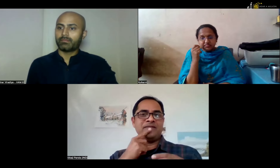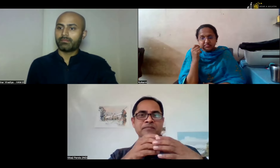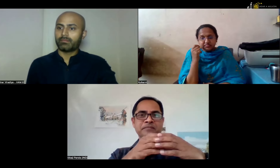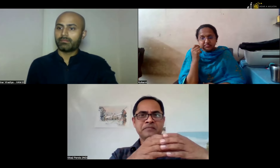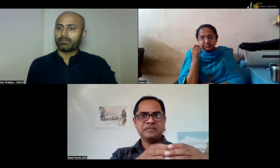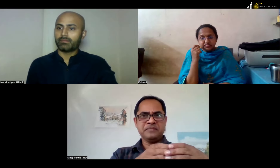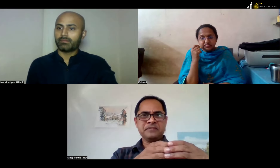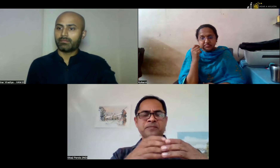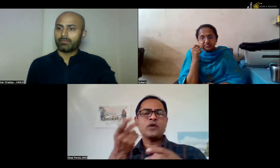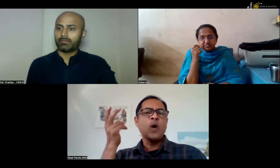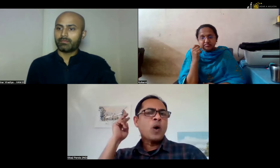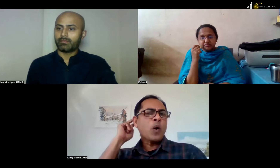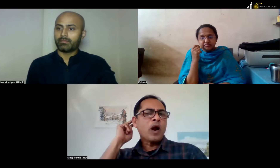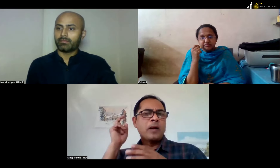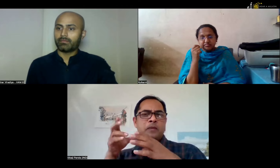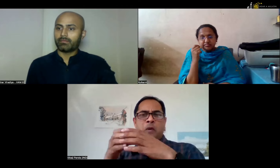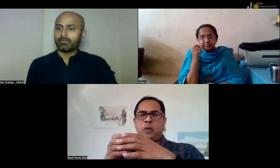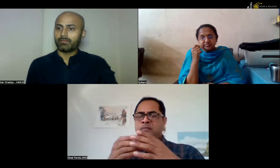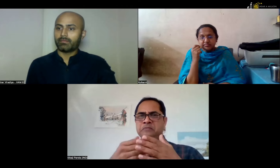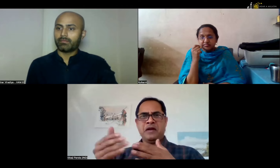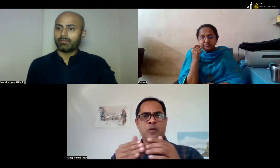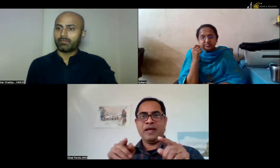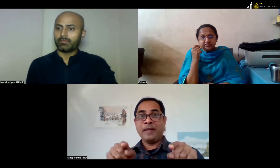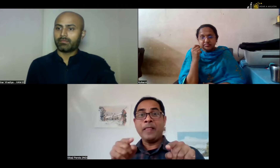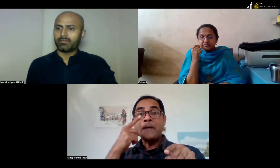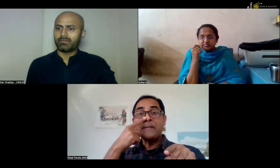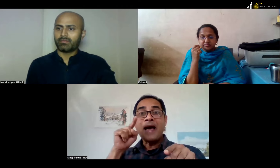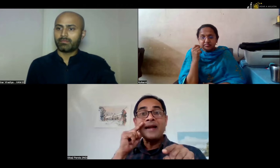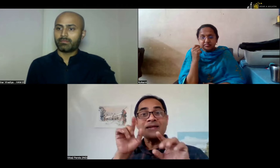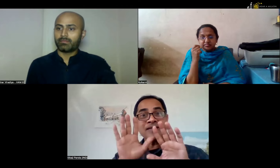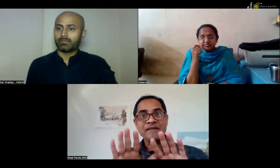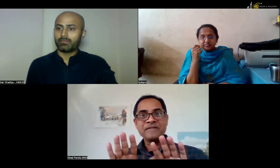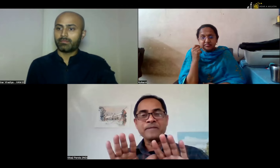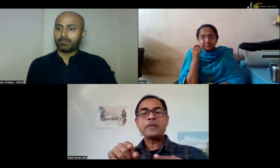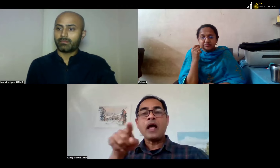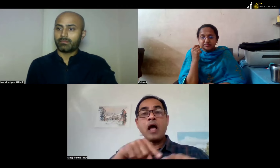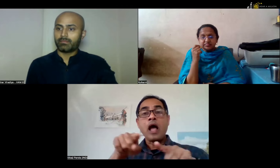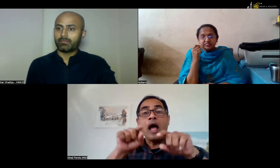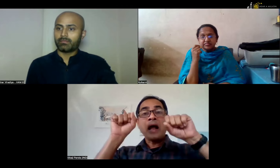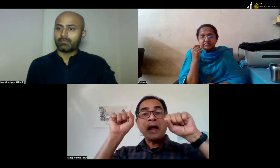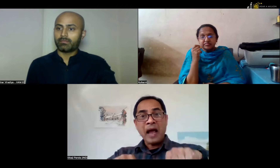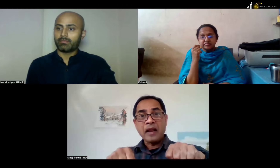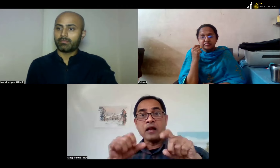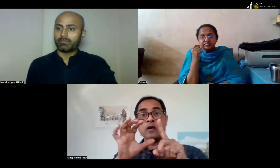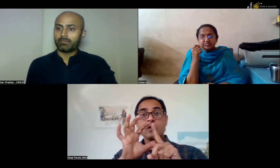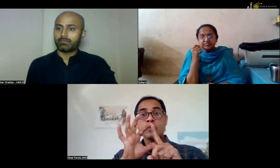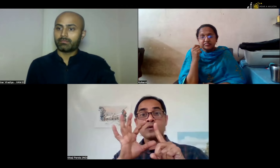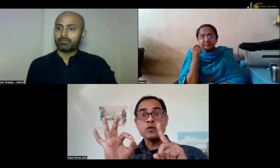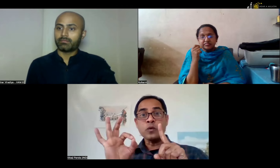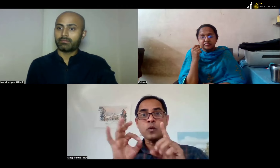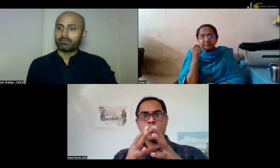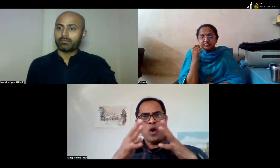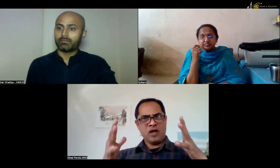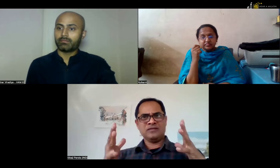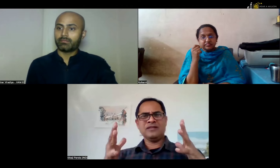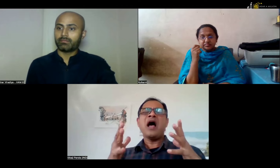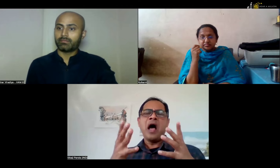power. So the group in which the hearing parents, and they are deciding for the cochlear